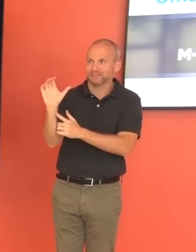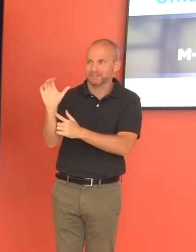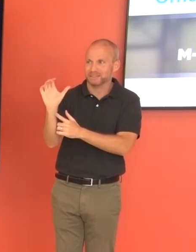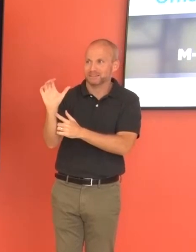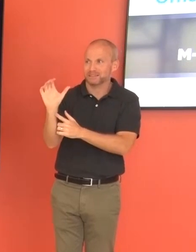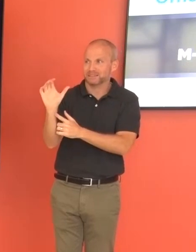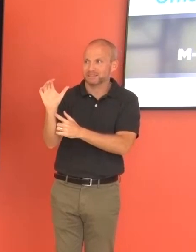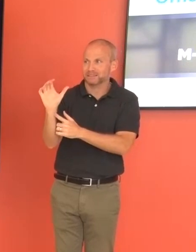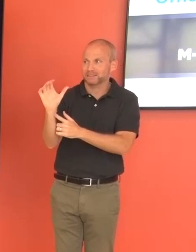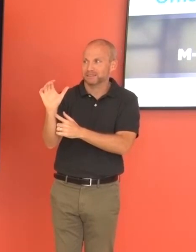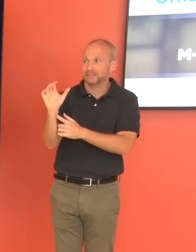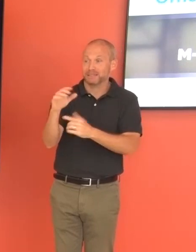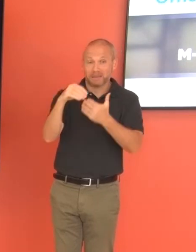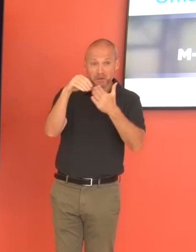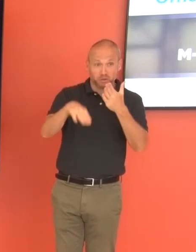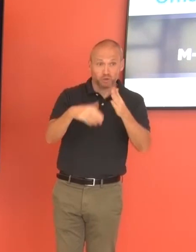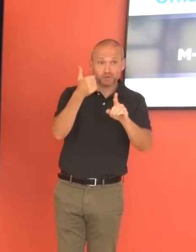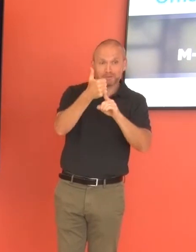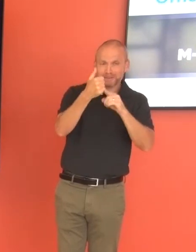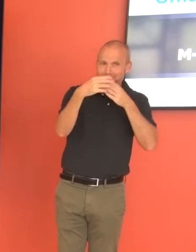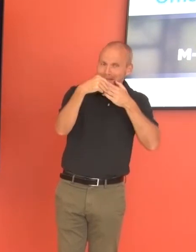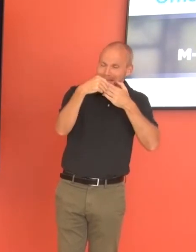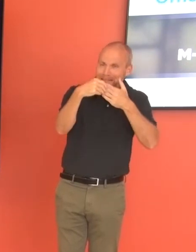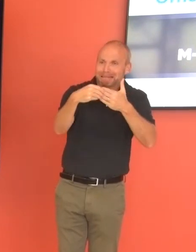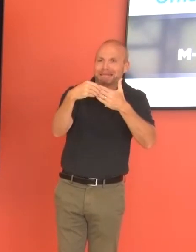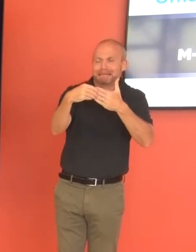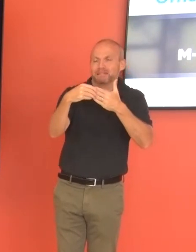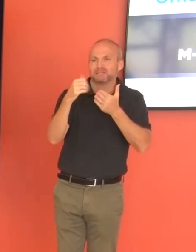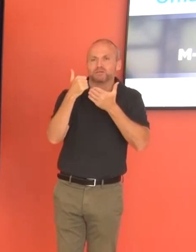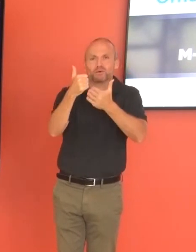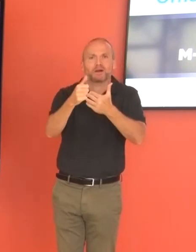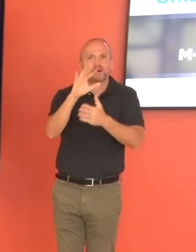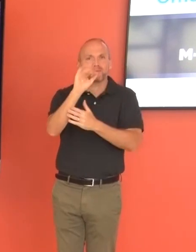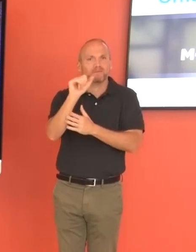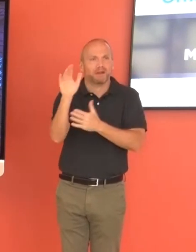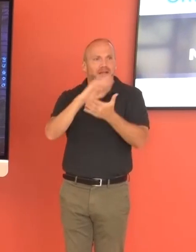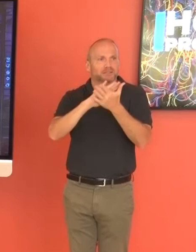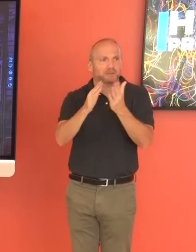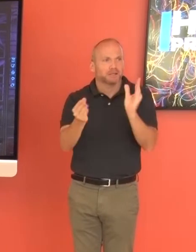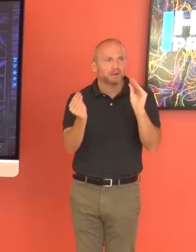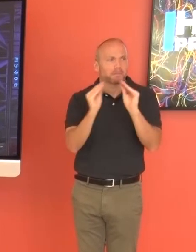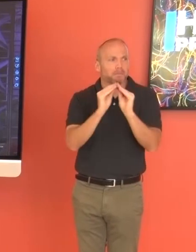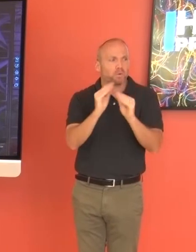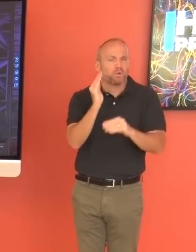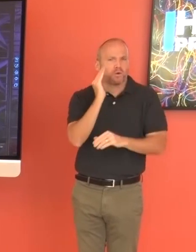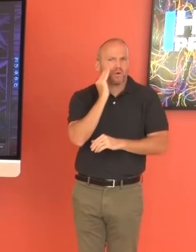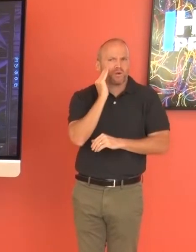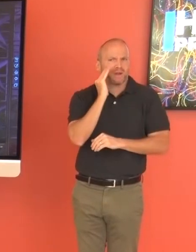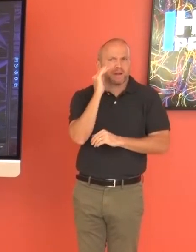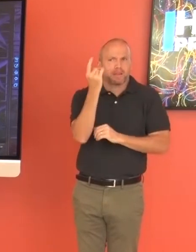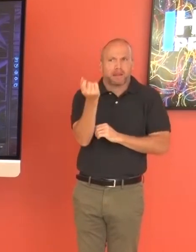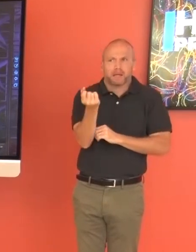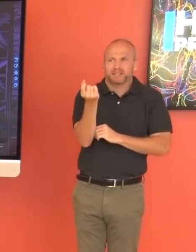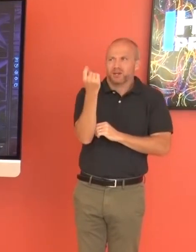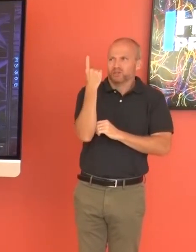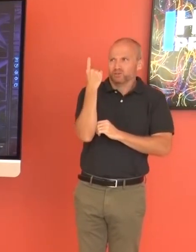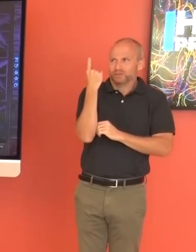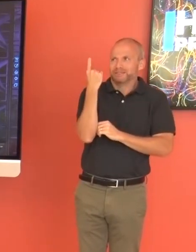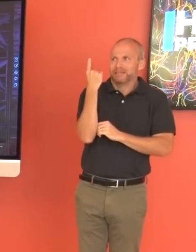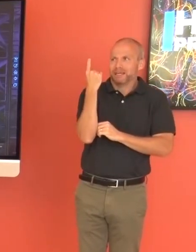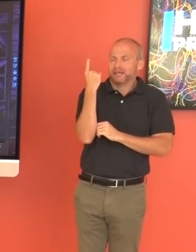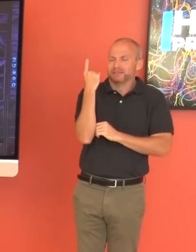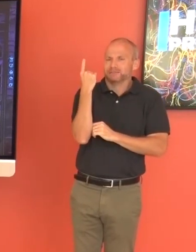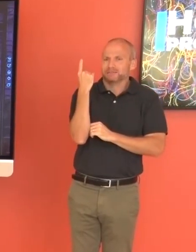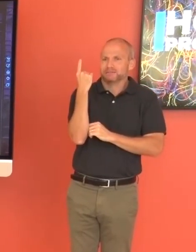actually led by the students to increase awareness and help faculty understand just from a glossary perspective